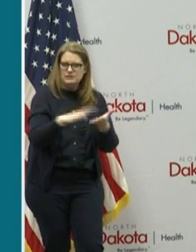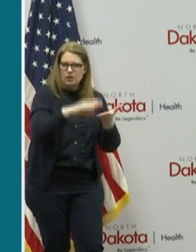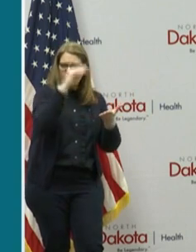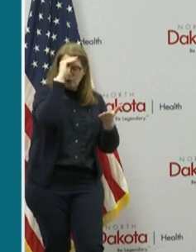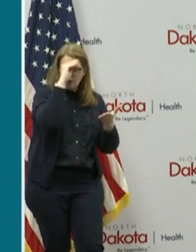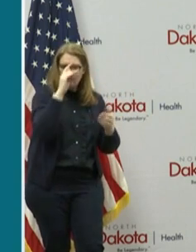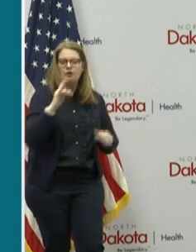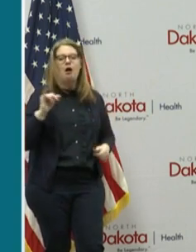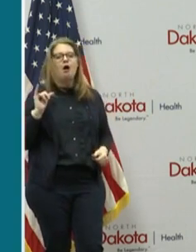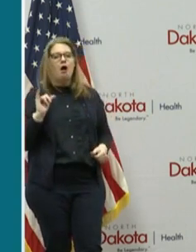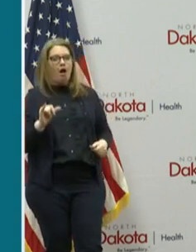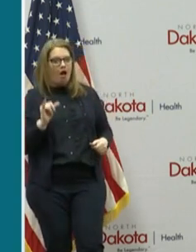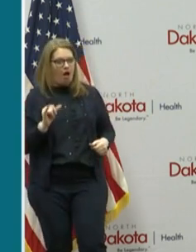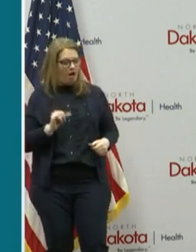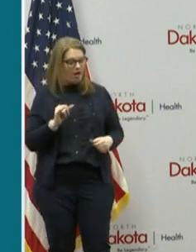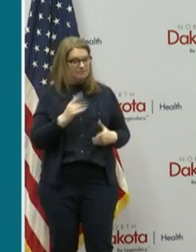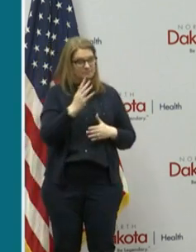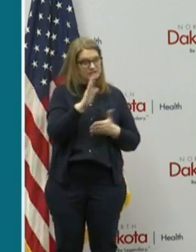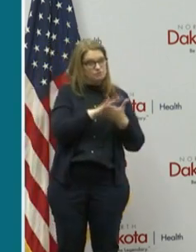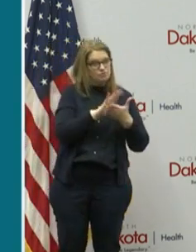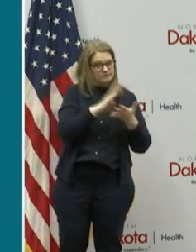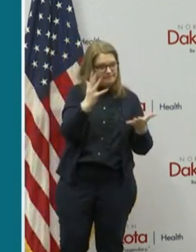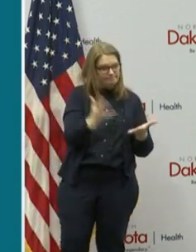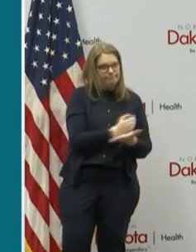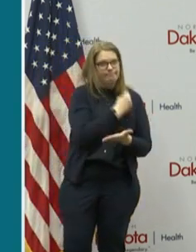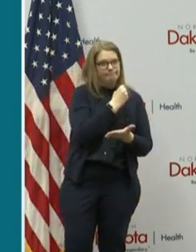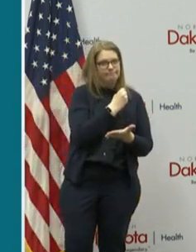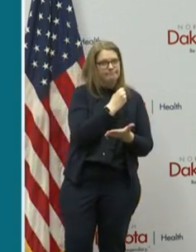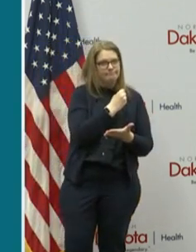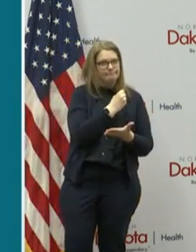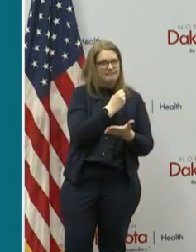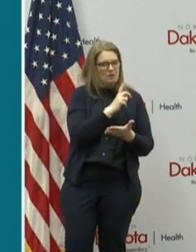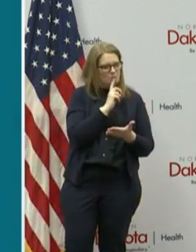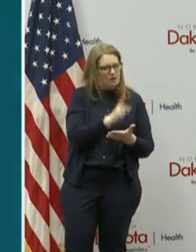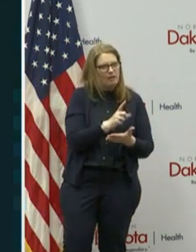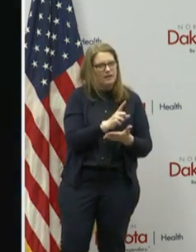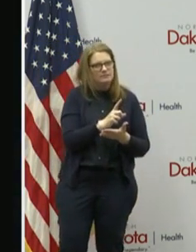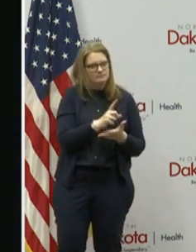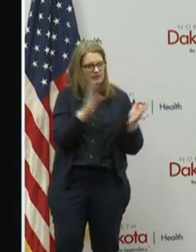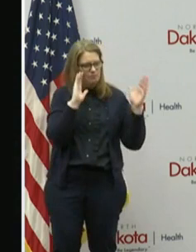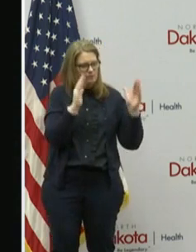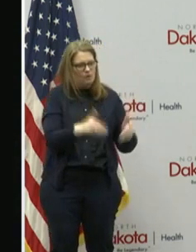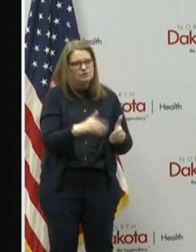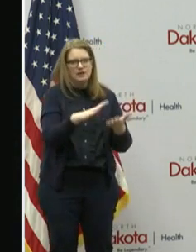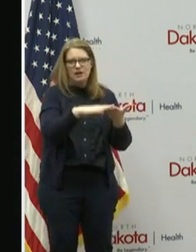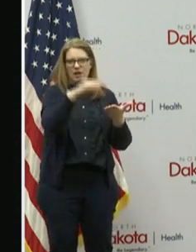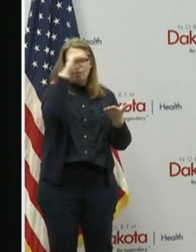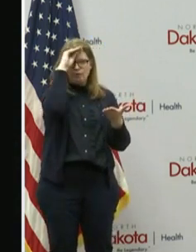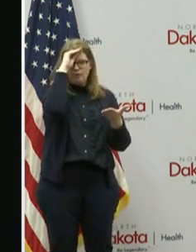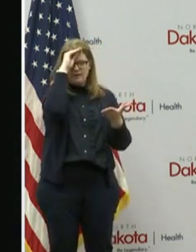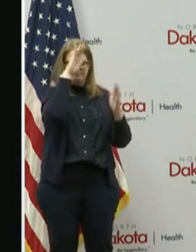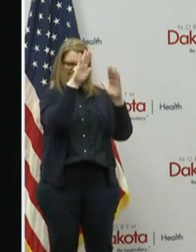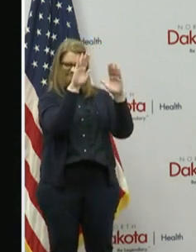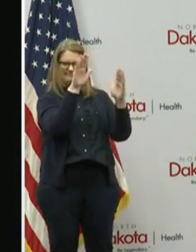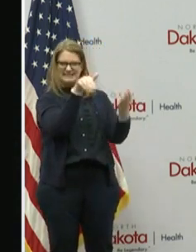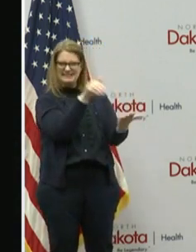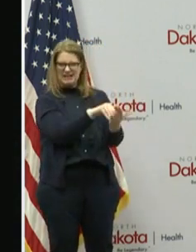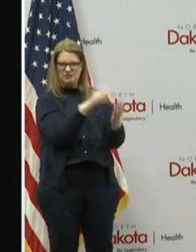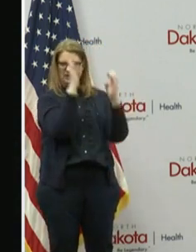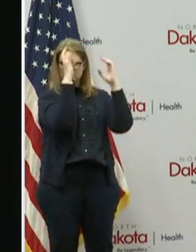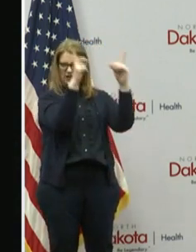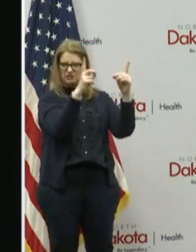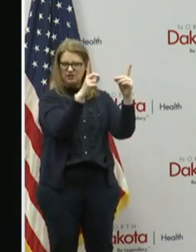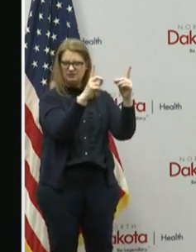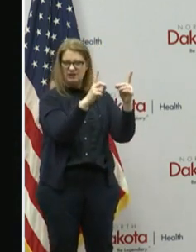work in the schools that are doing this best, the distance learning, that they can really be focused on learner-centric education. This is